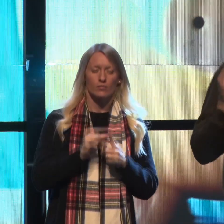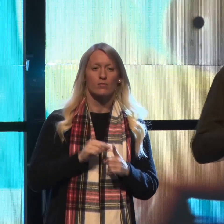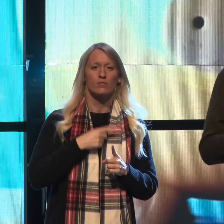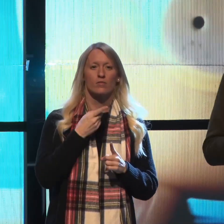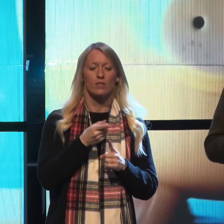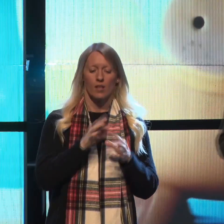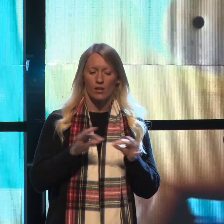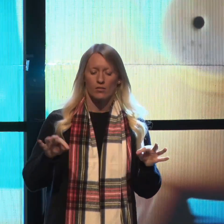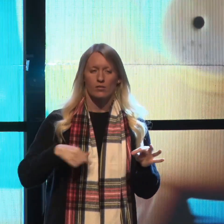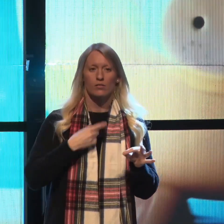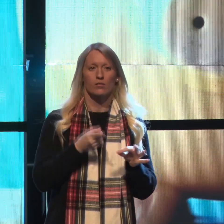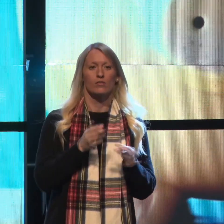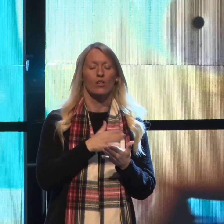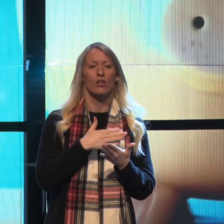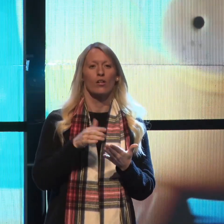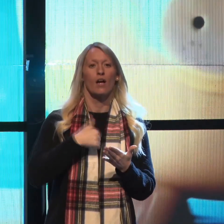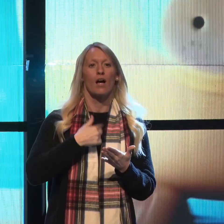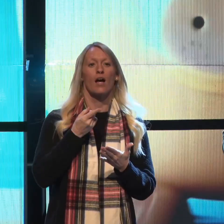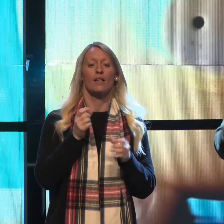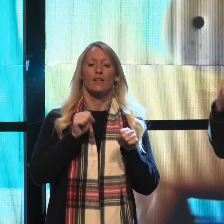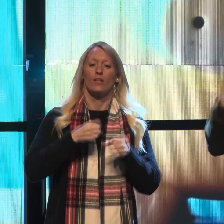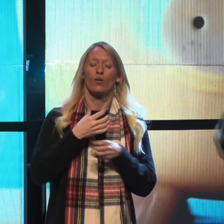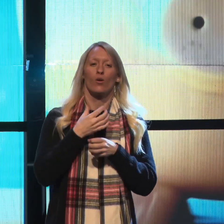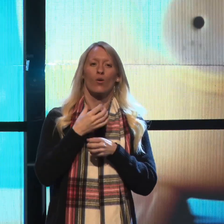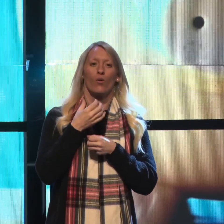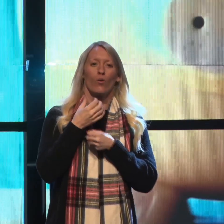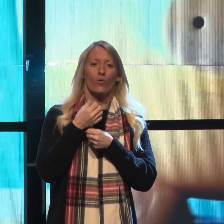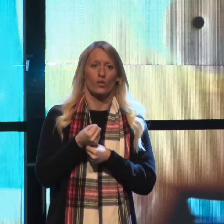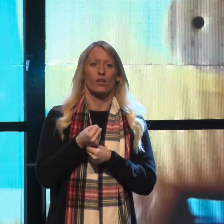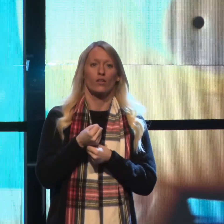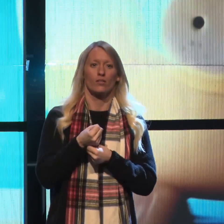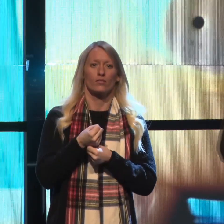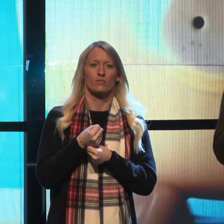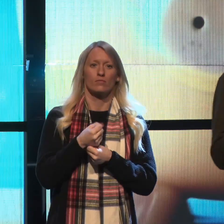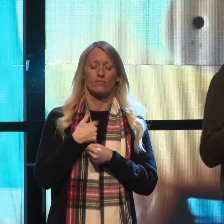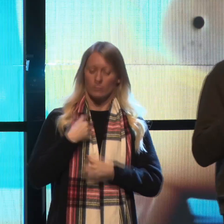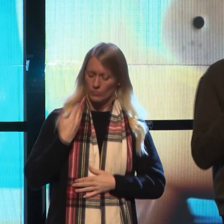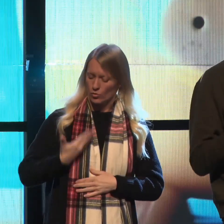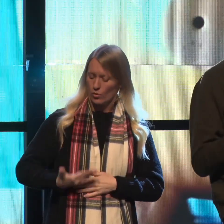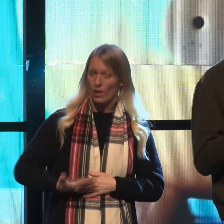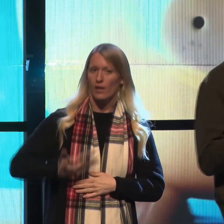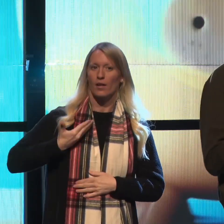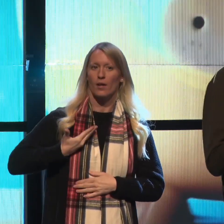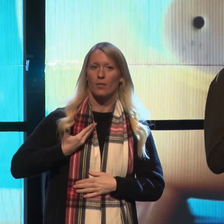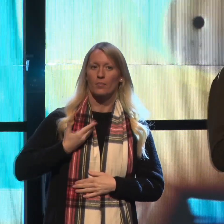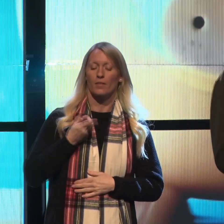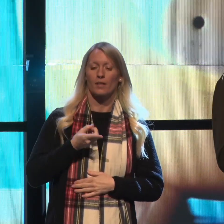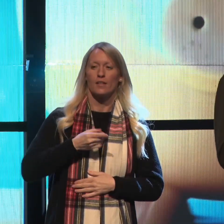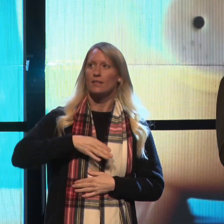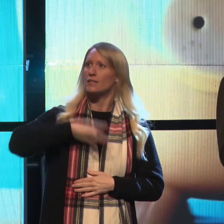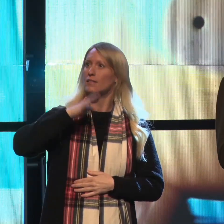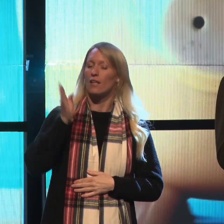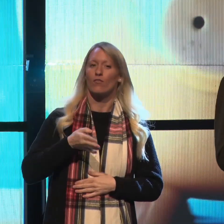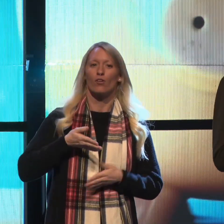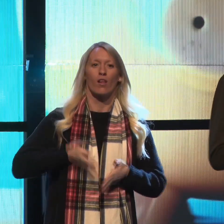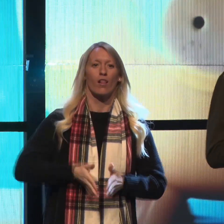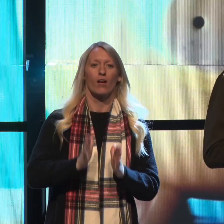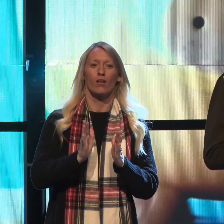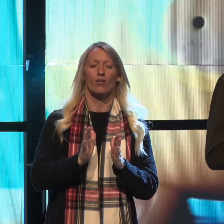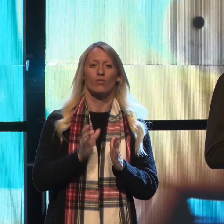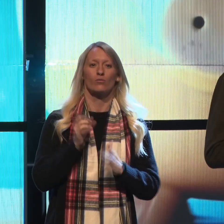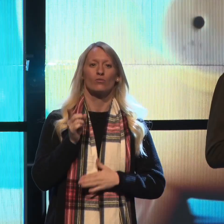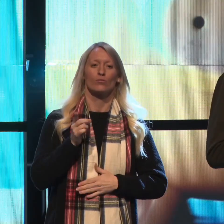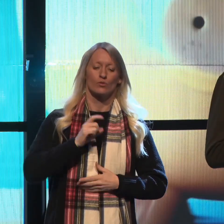says, I could hold on. I could hold on to who I am and never let you change me from the inside.